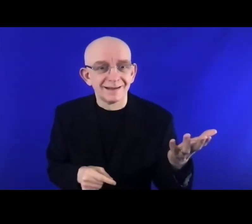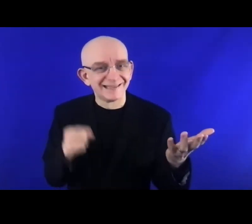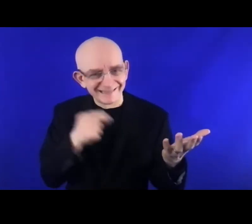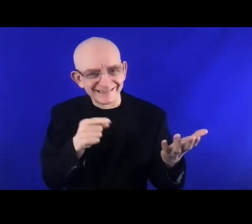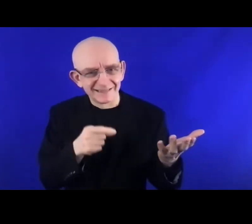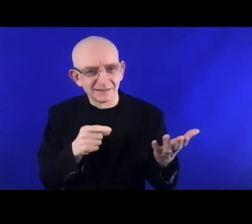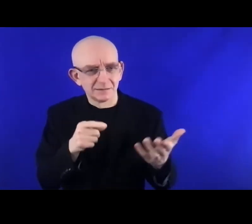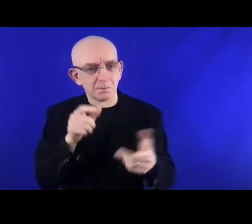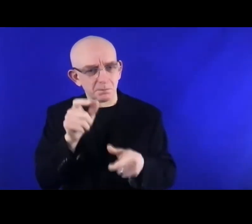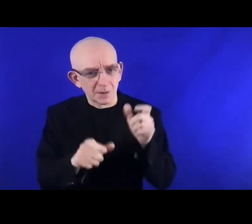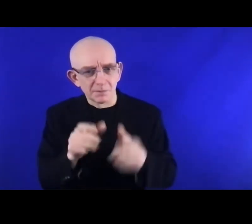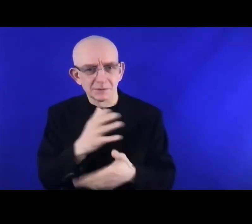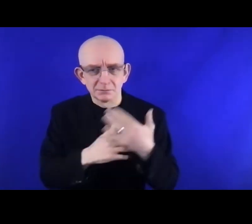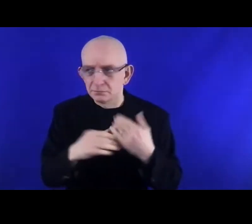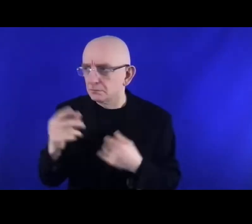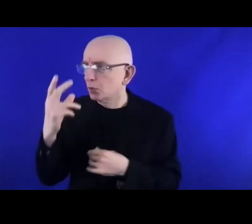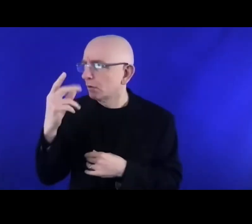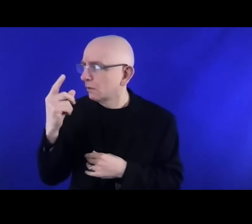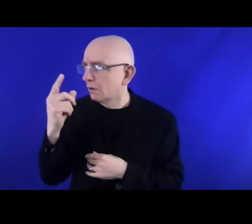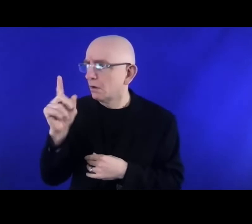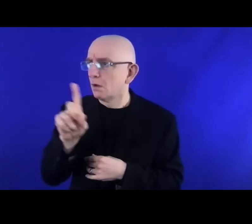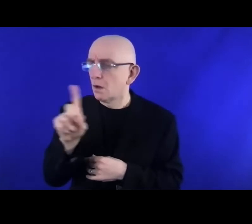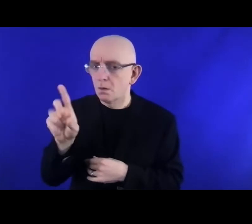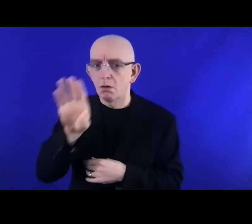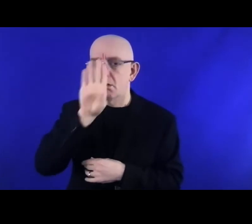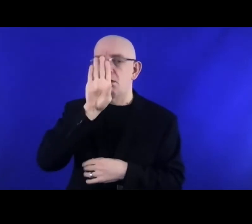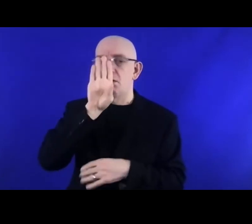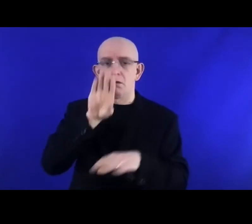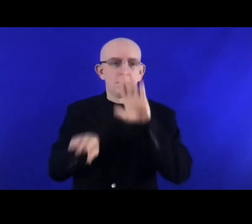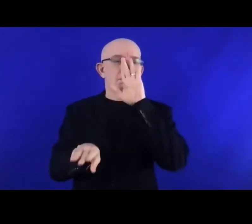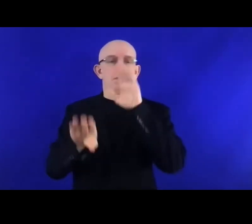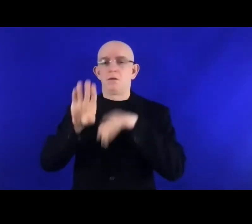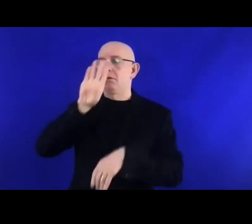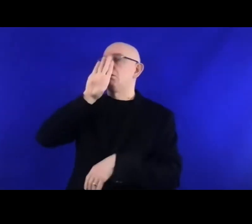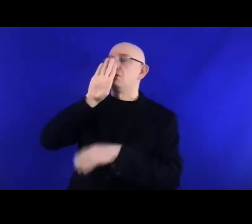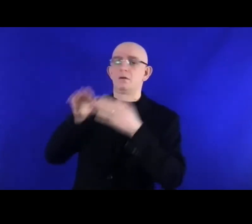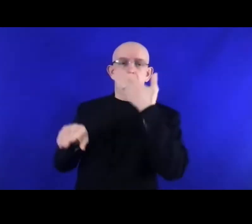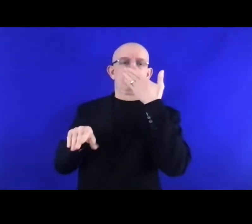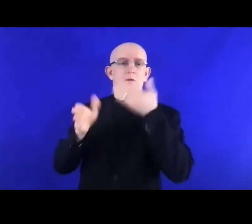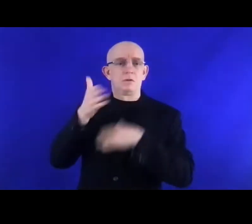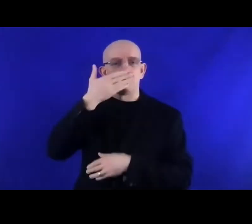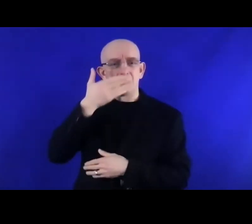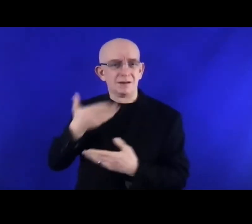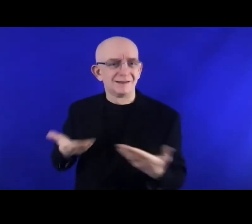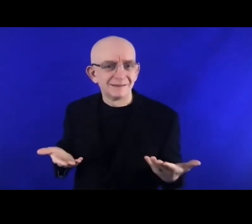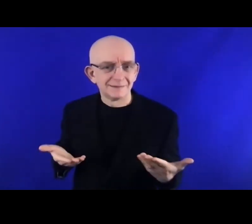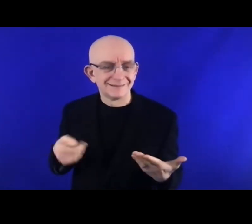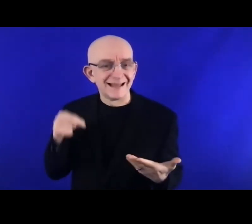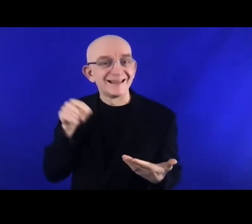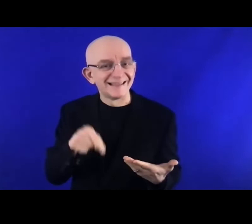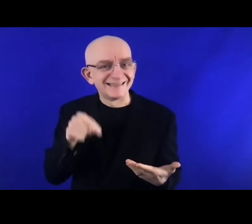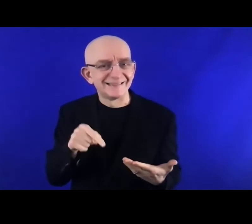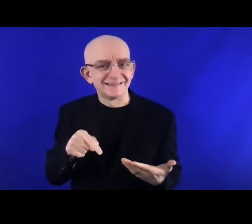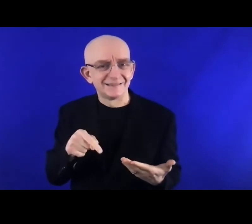answer. And I think we get used to this reality, and we get used to this. But